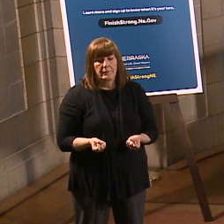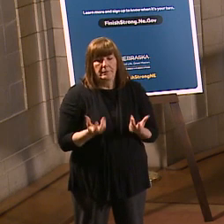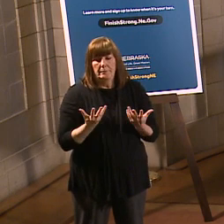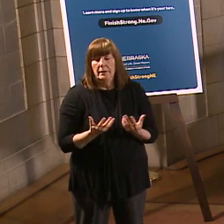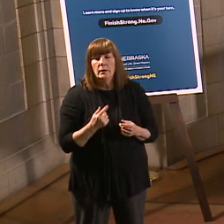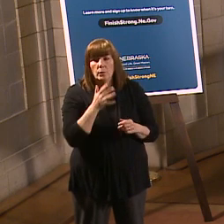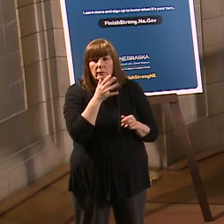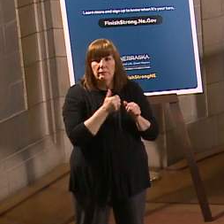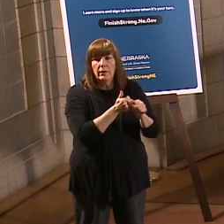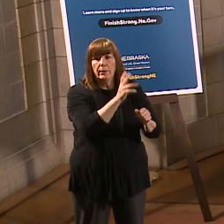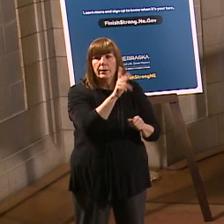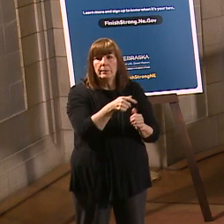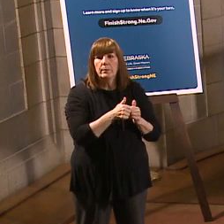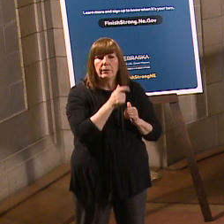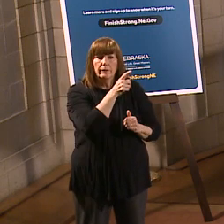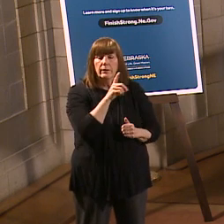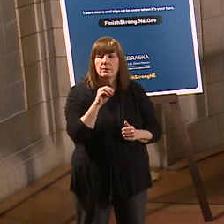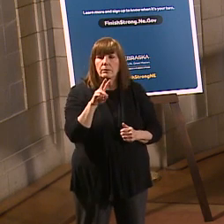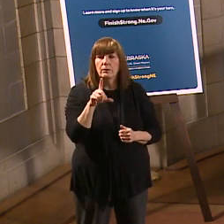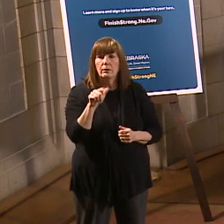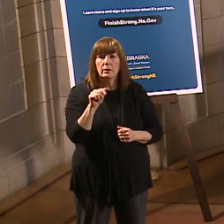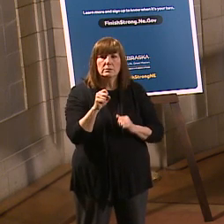We're following up Douglas County.